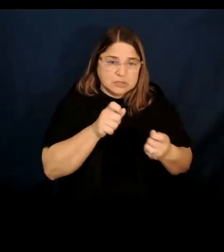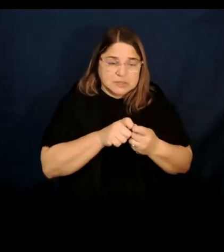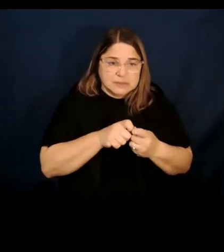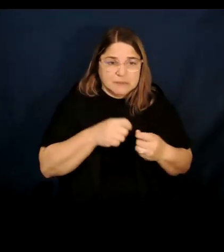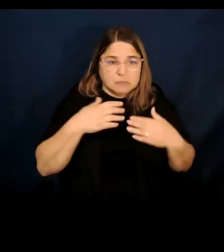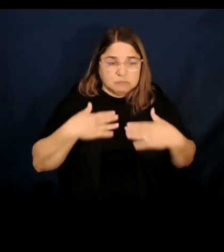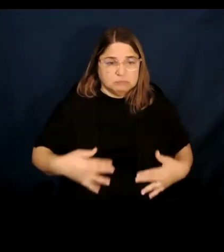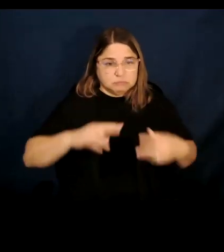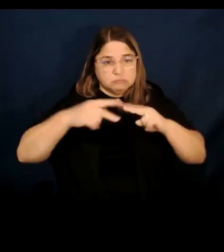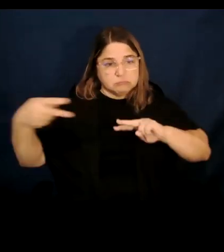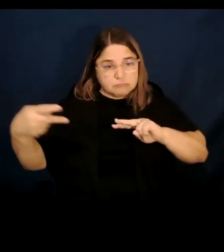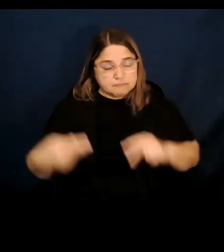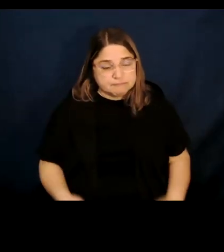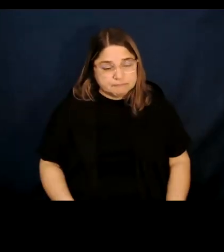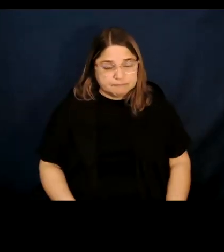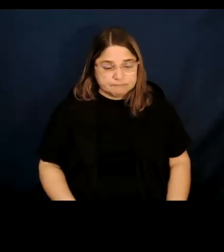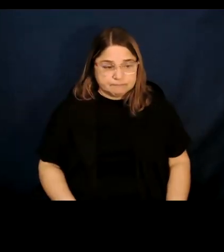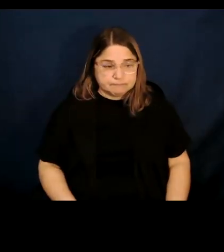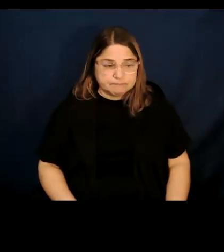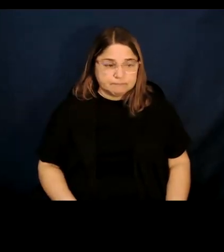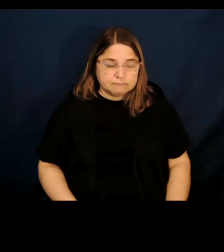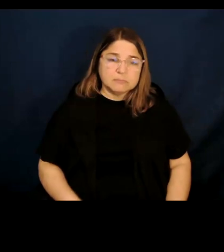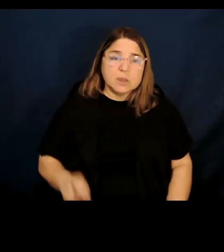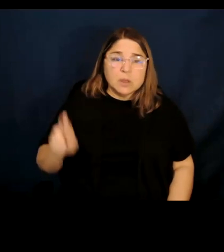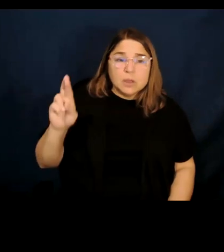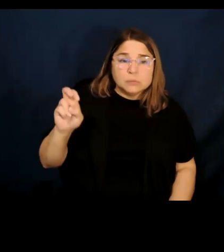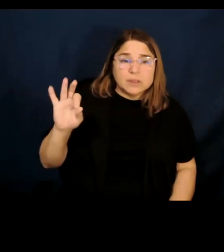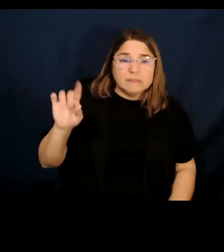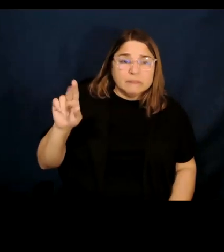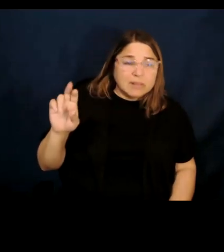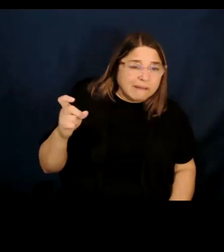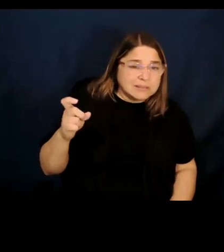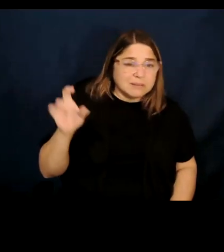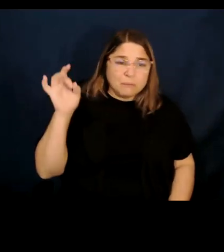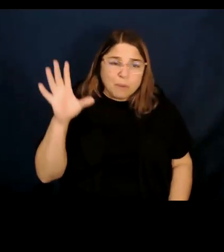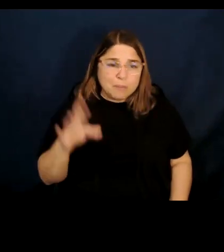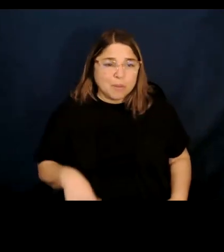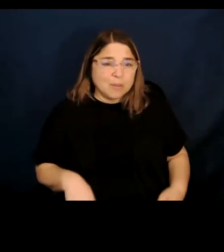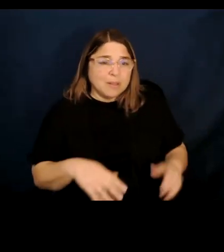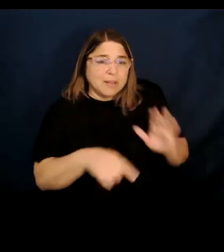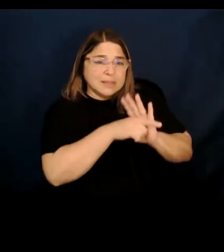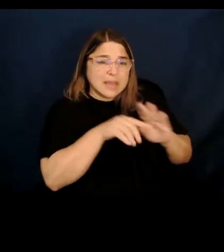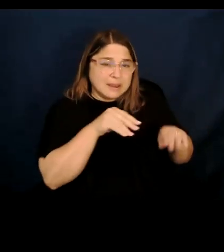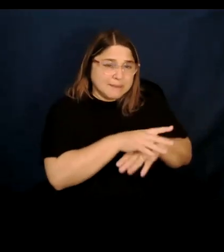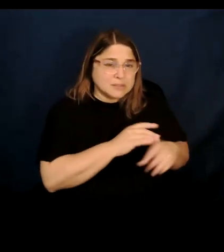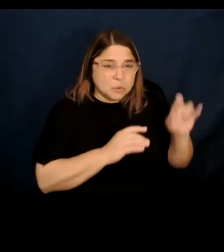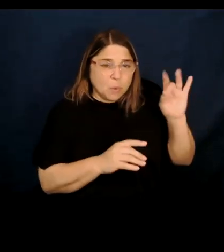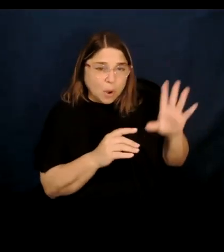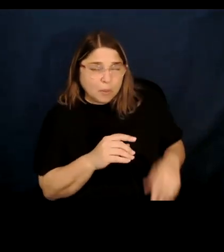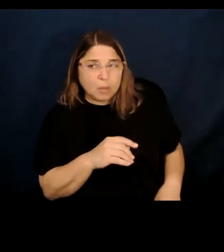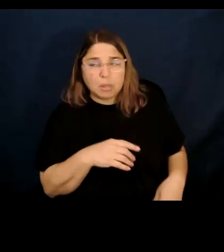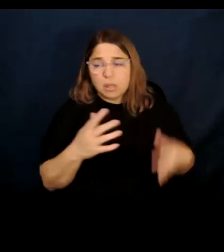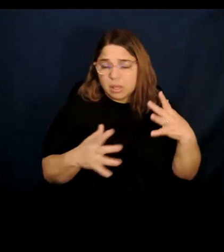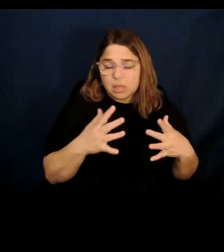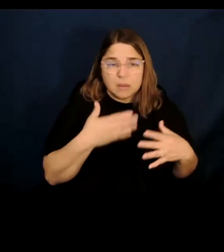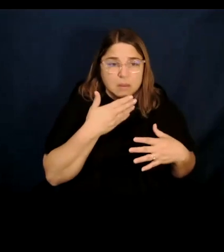prescribed. And it can be very unpleasant to have reflux. It can be very unpleasant to have those side effects. So it might be a good idea to know which drug works best